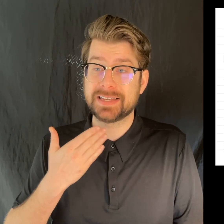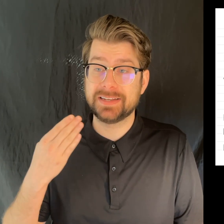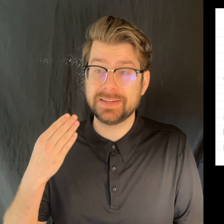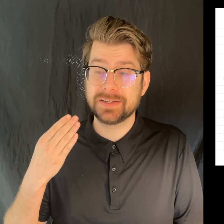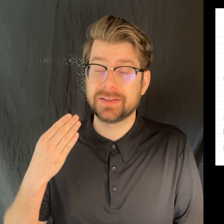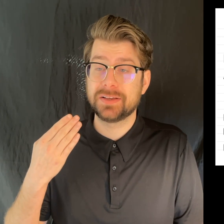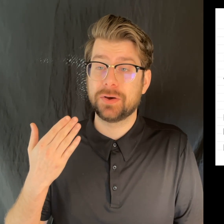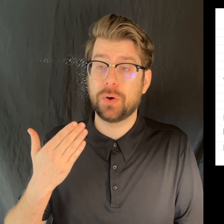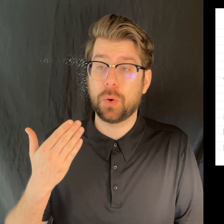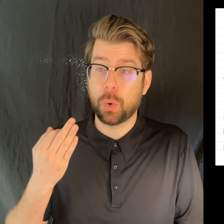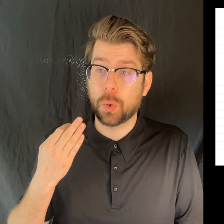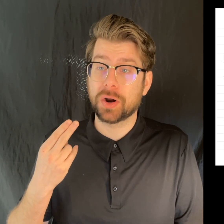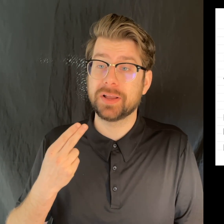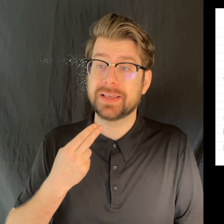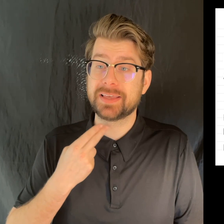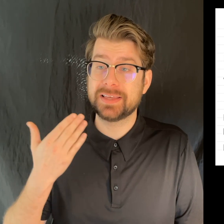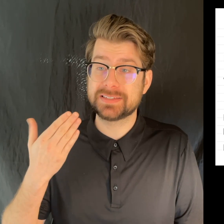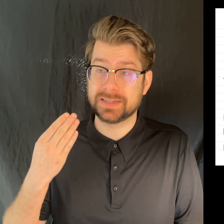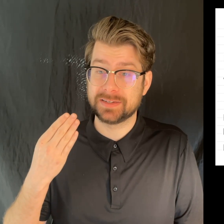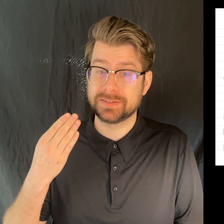Kitten or kitten.